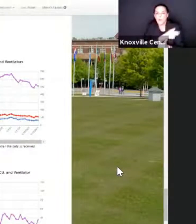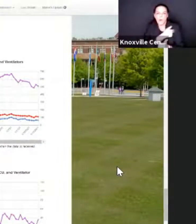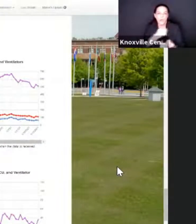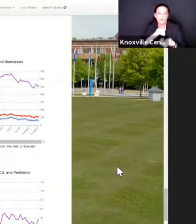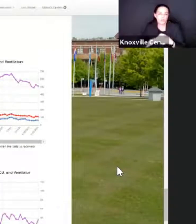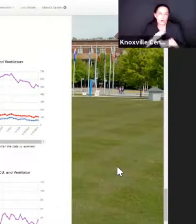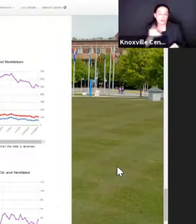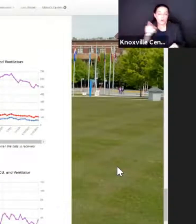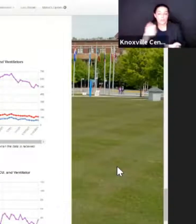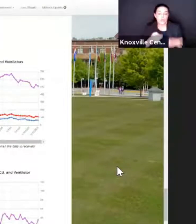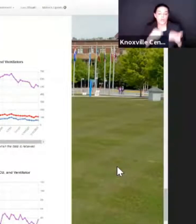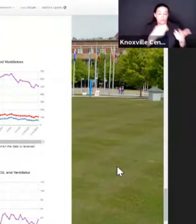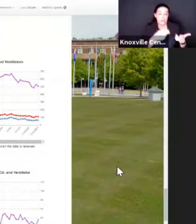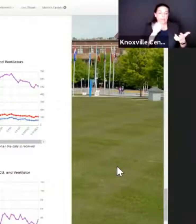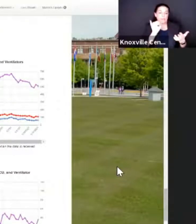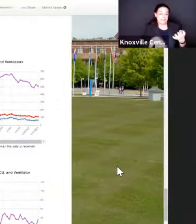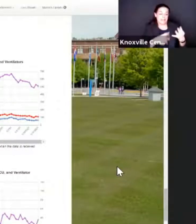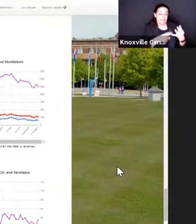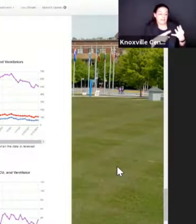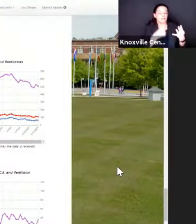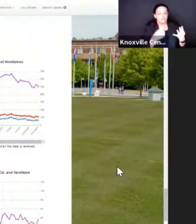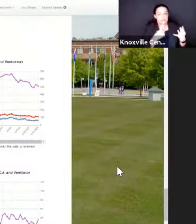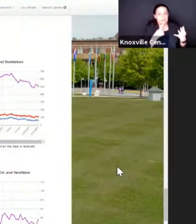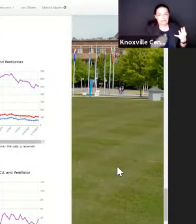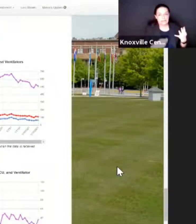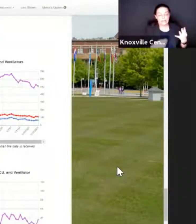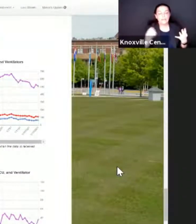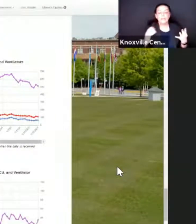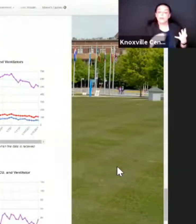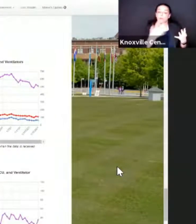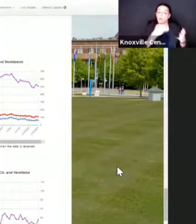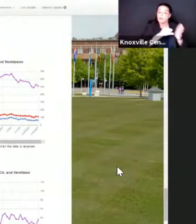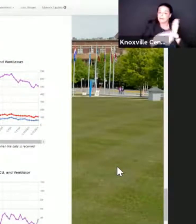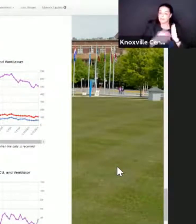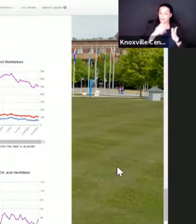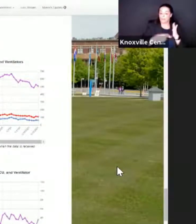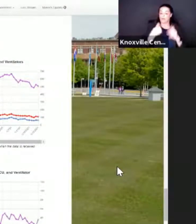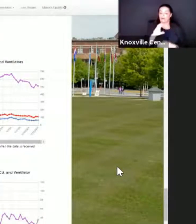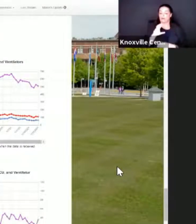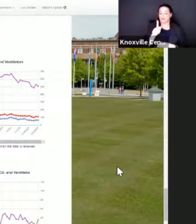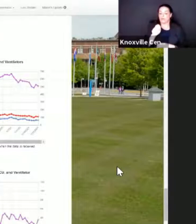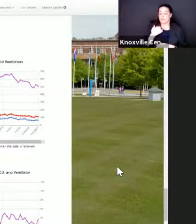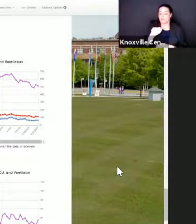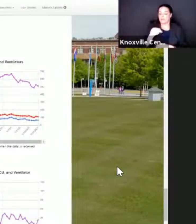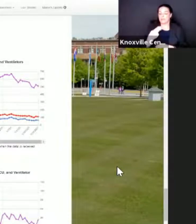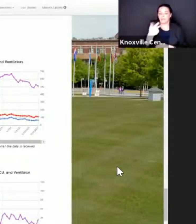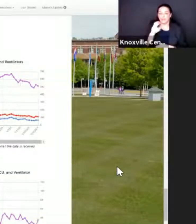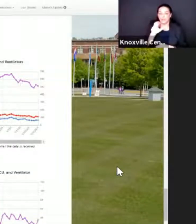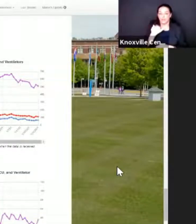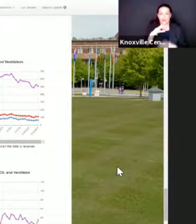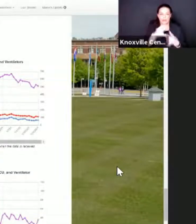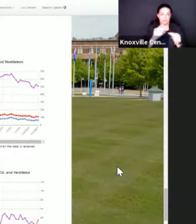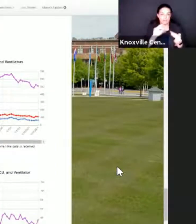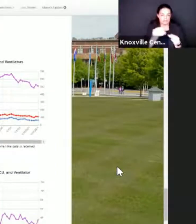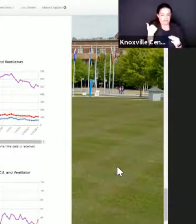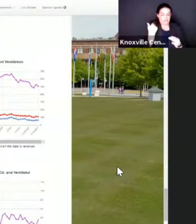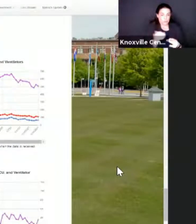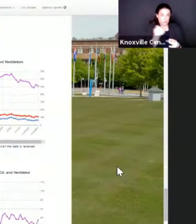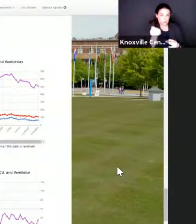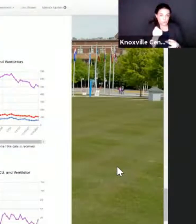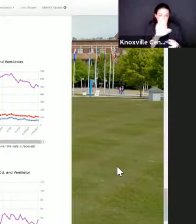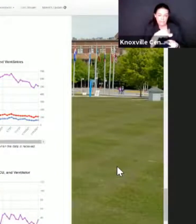this benchmark be represented as red. We want to reiterate what Dr. Keith Gray said on Tuesday, that we caution